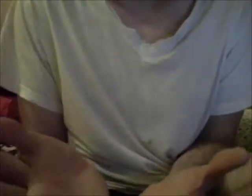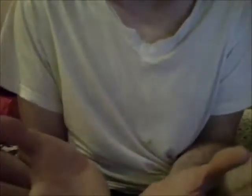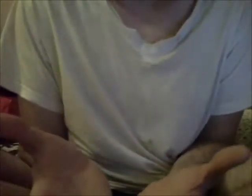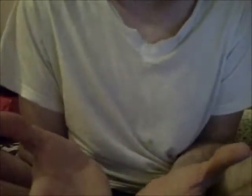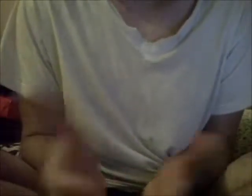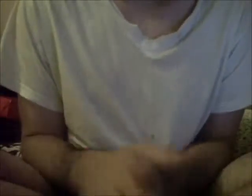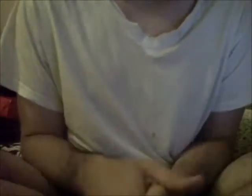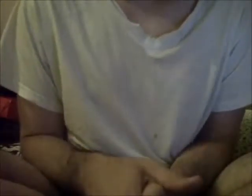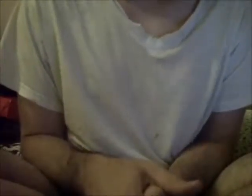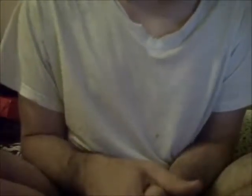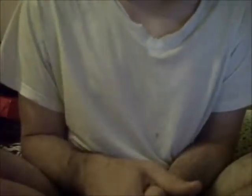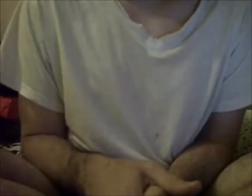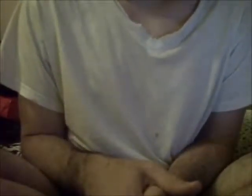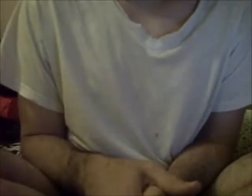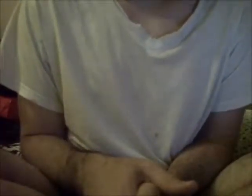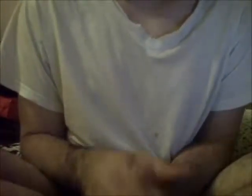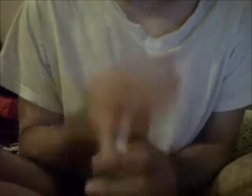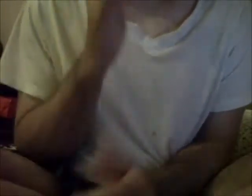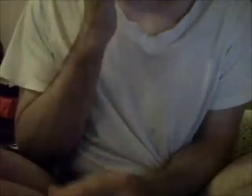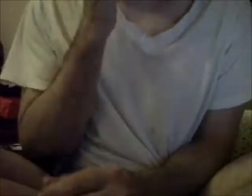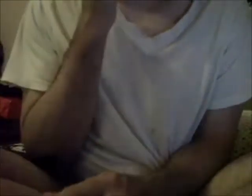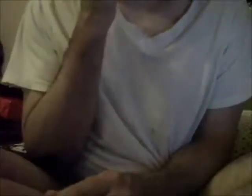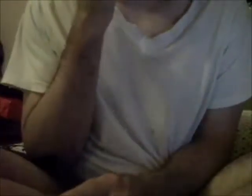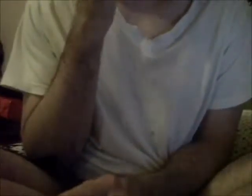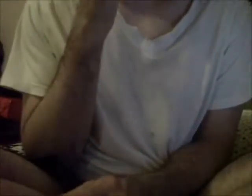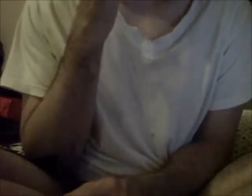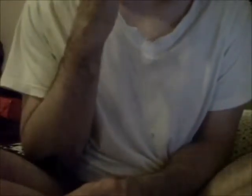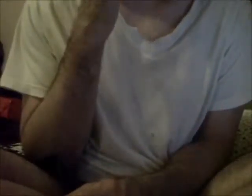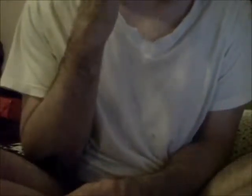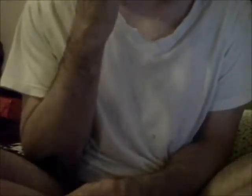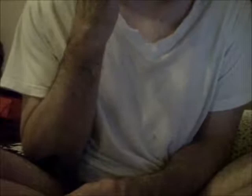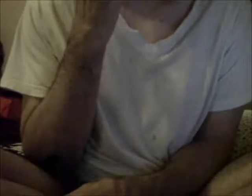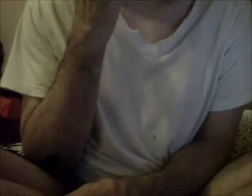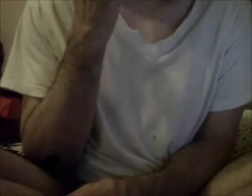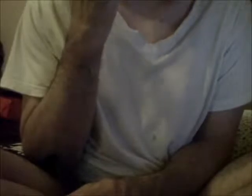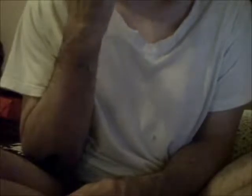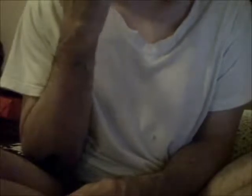judge. Now, I am not